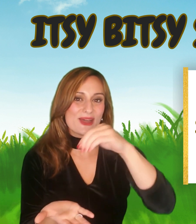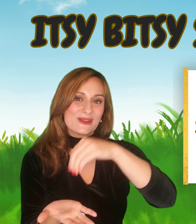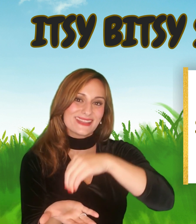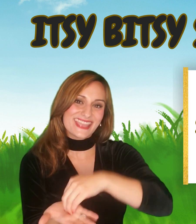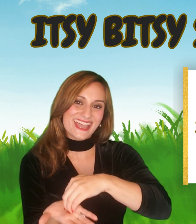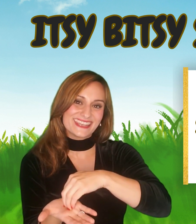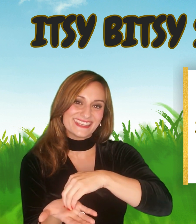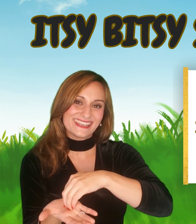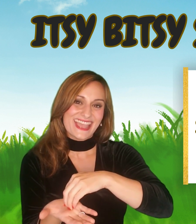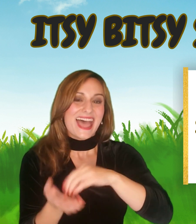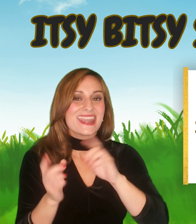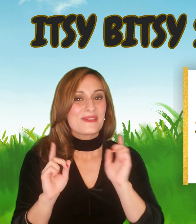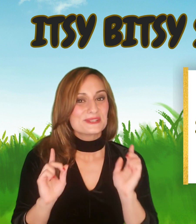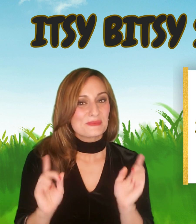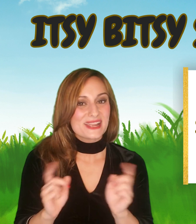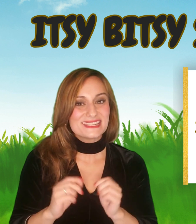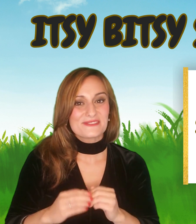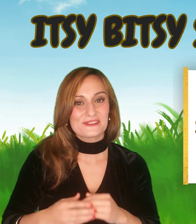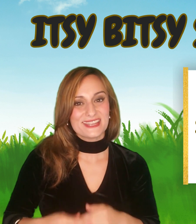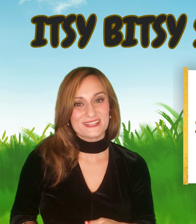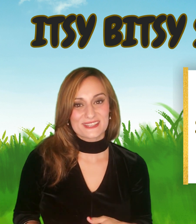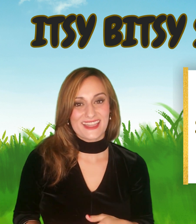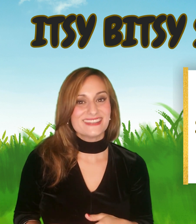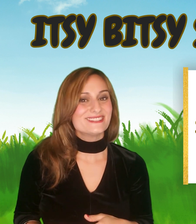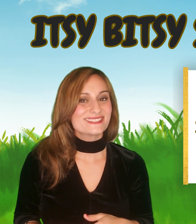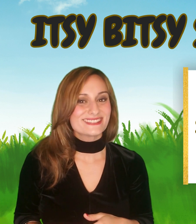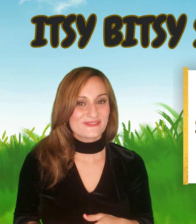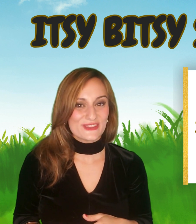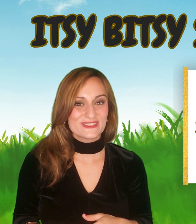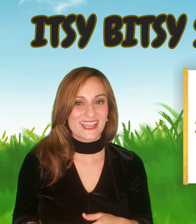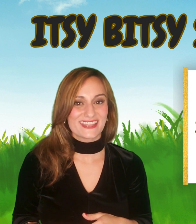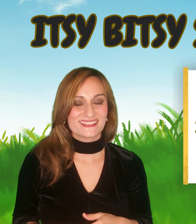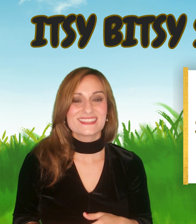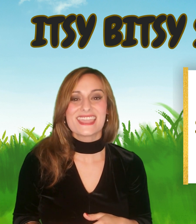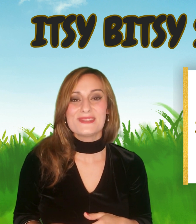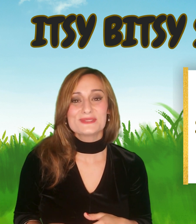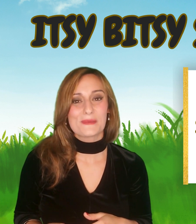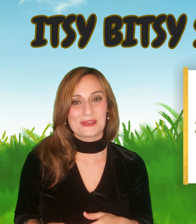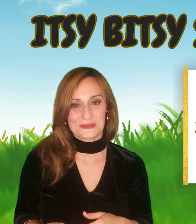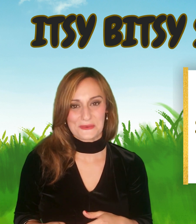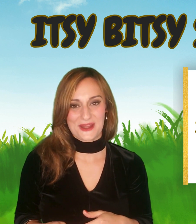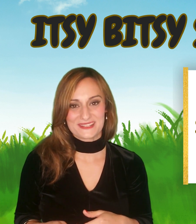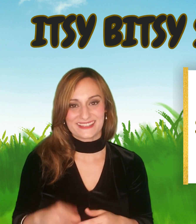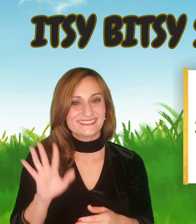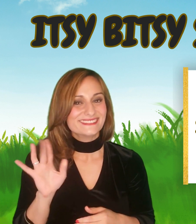spout again. Now there's a breakdown for each sign in just a few seconds. Thank you so much for watching.